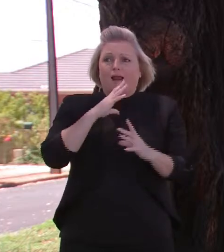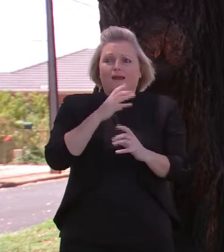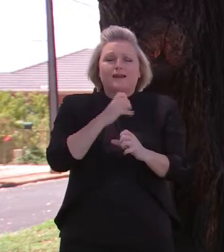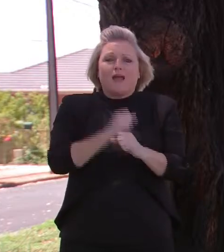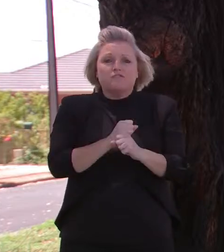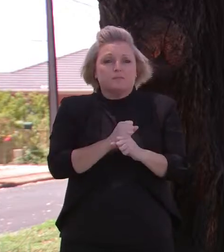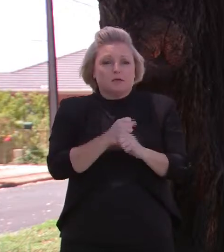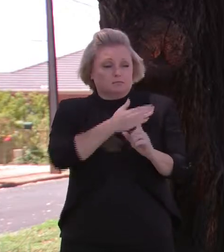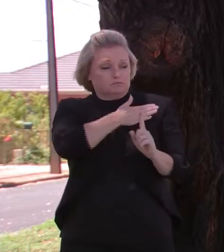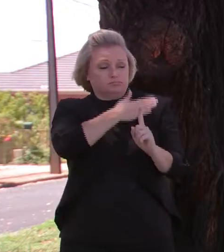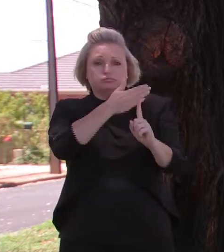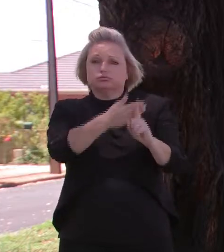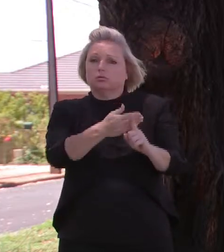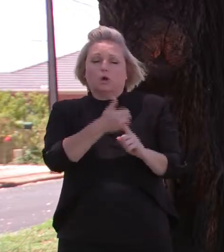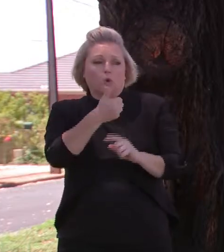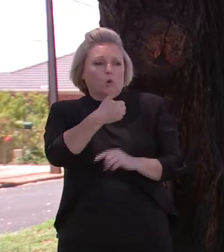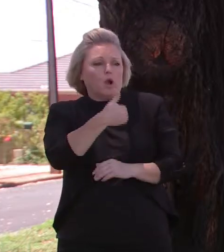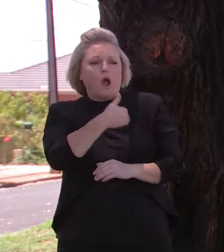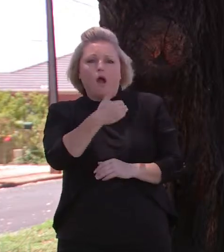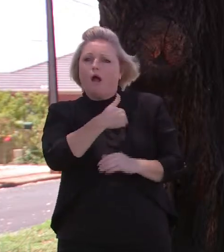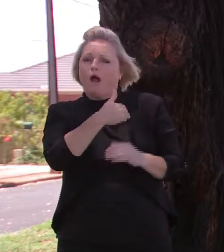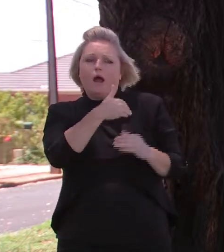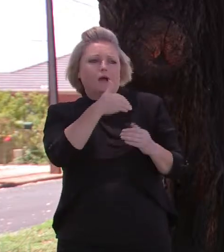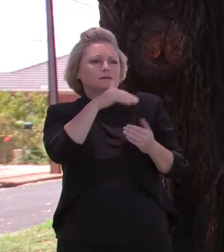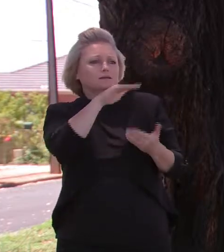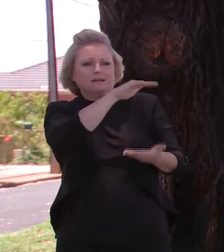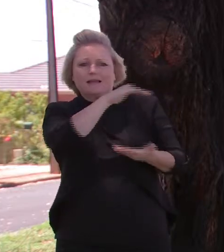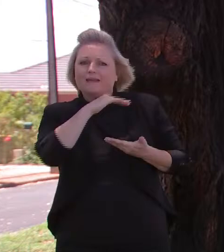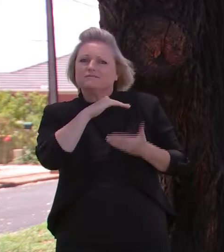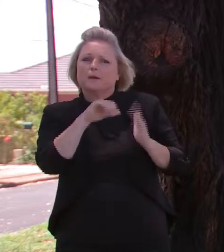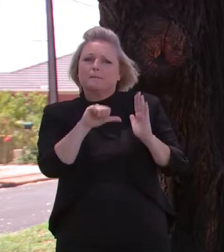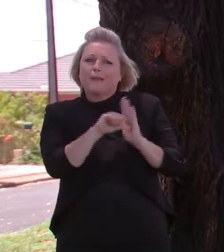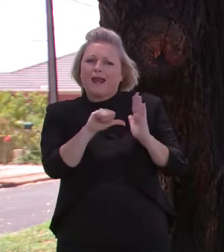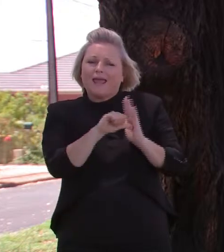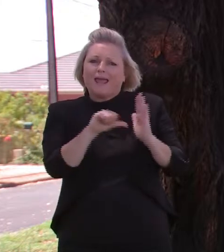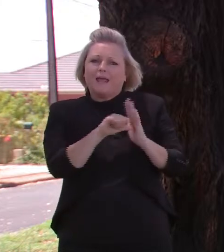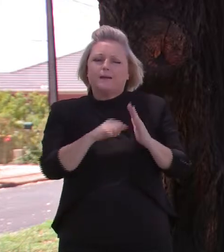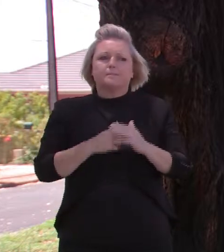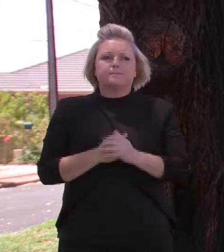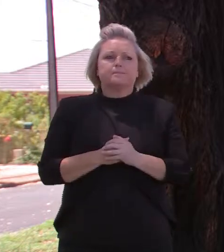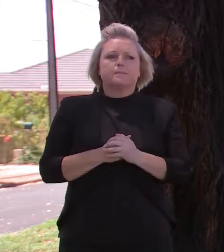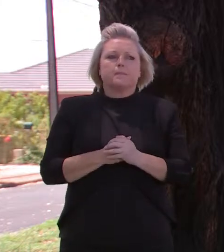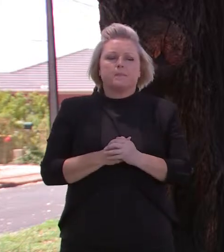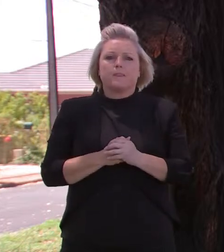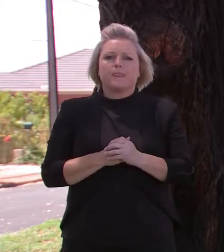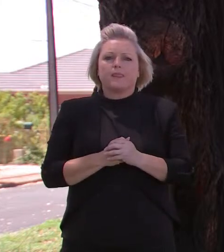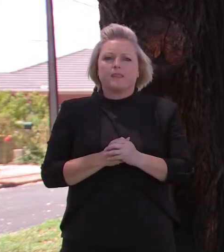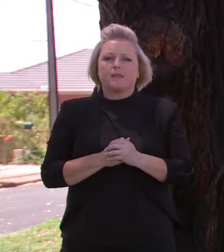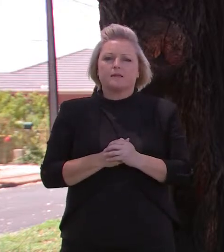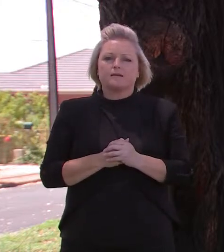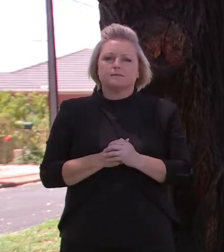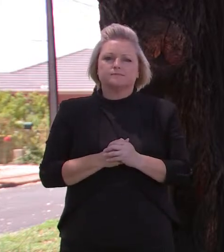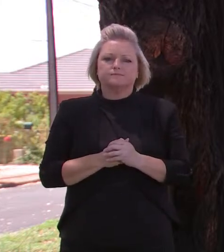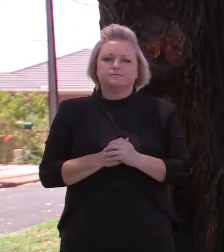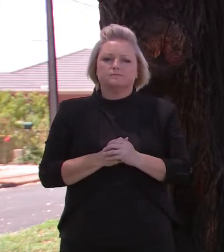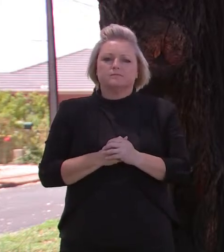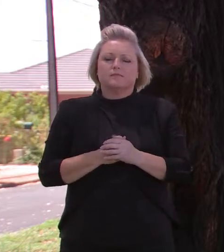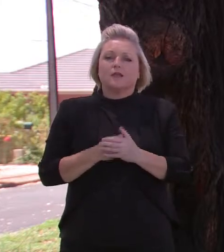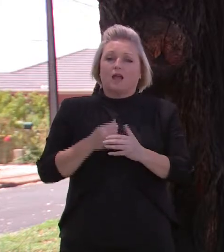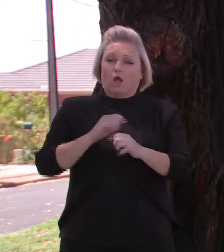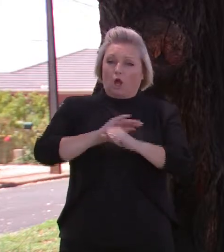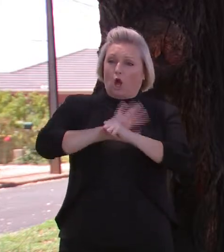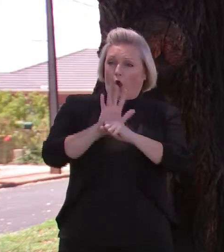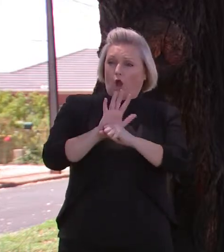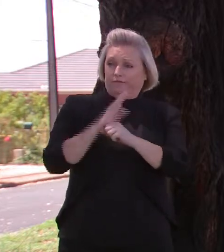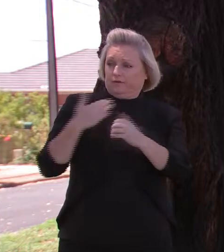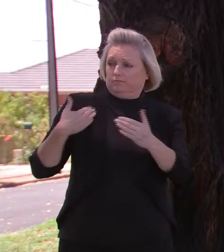of their response, in terms of help. There's just no way a state like South Australia could have got through coronavirus without